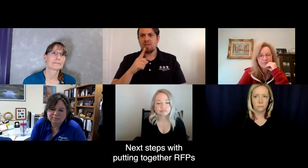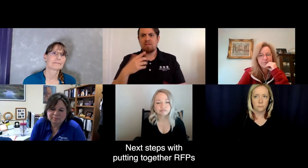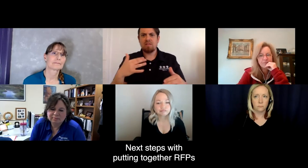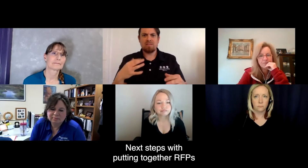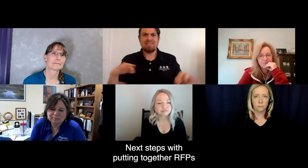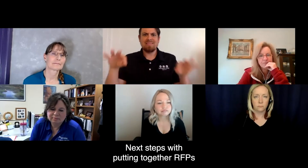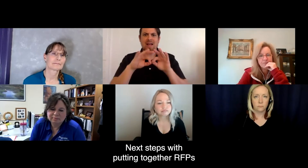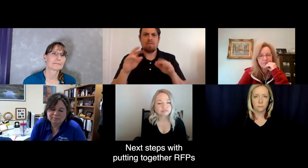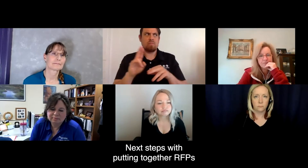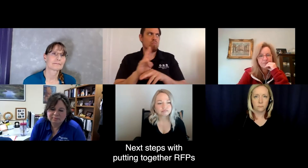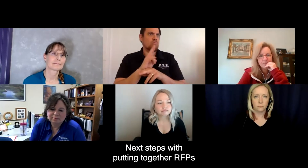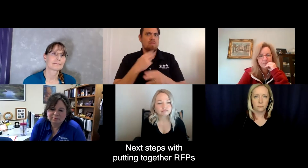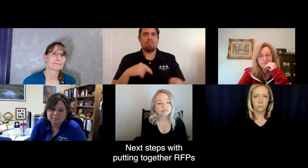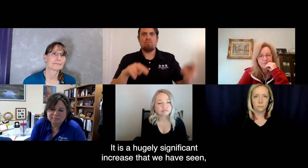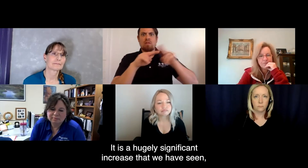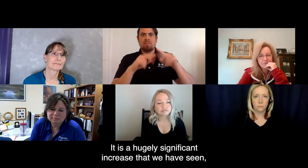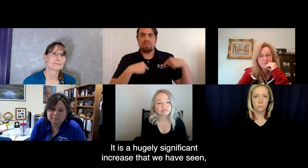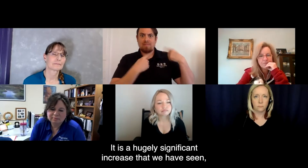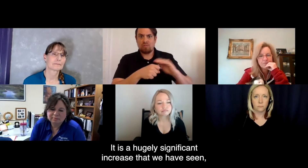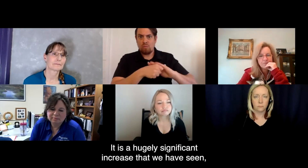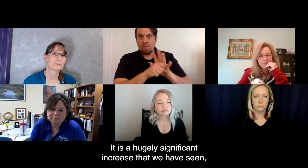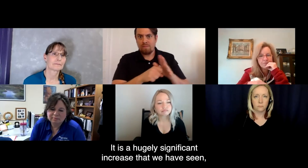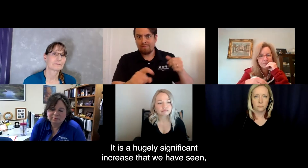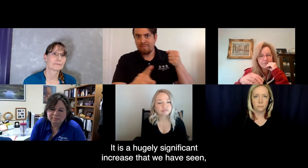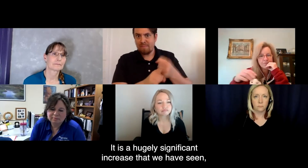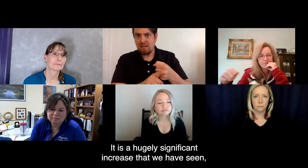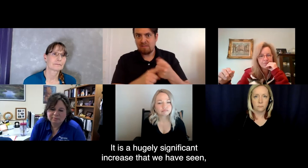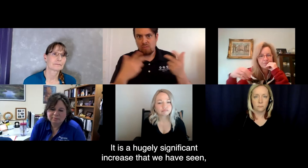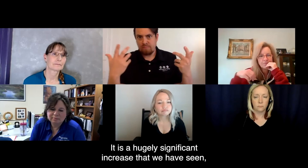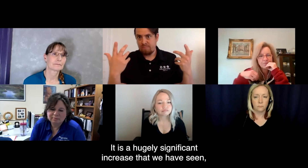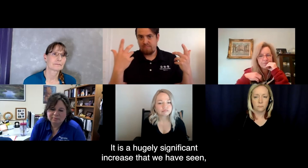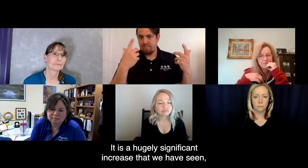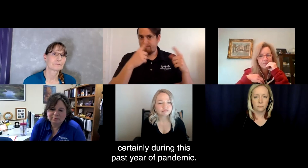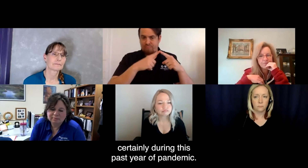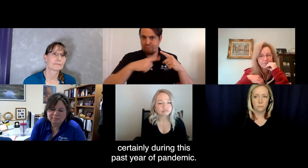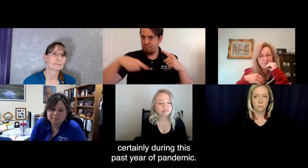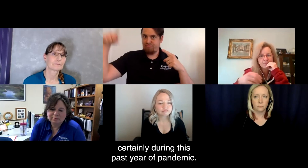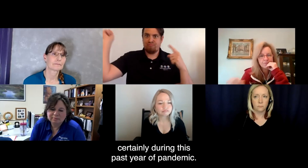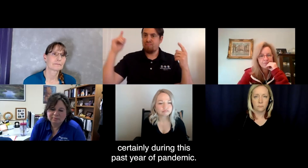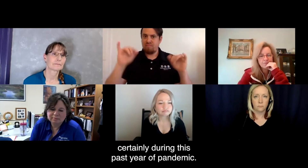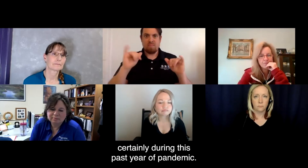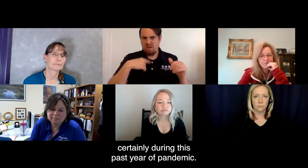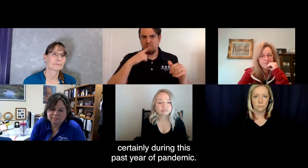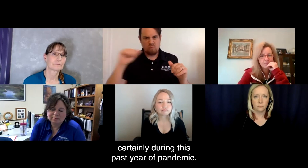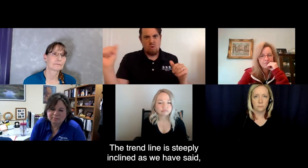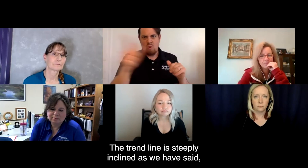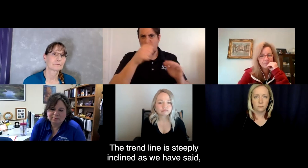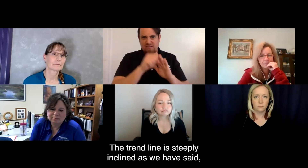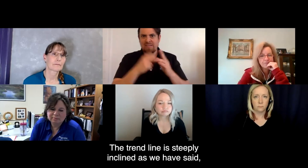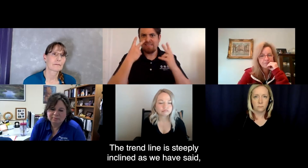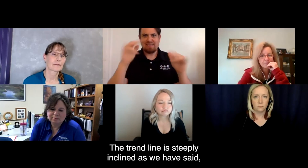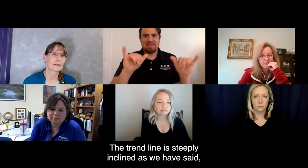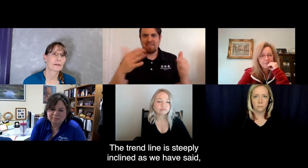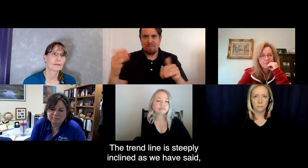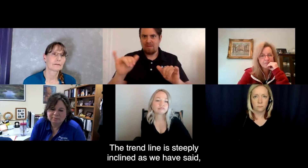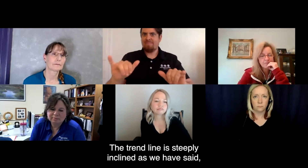putting together RFPs. It is a hugely significant increase that we have seen certainly during this past year of pandemic. The trend